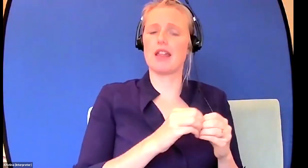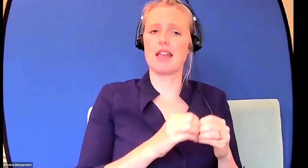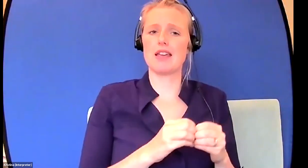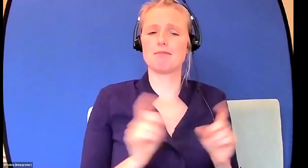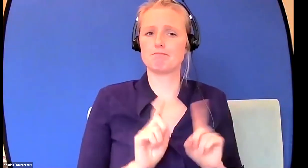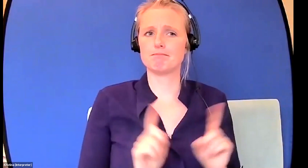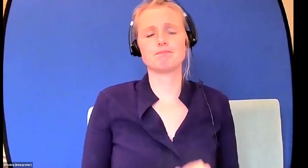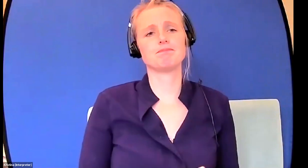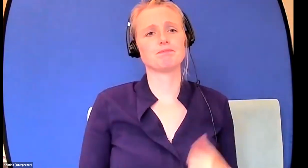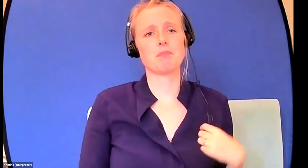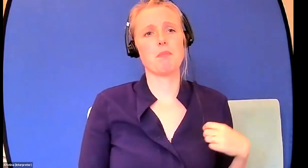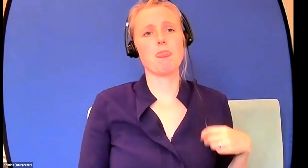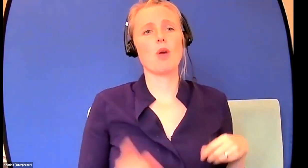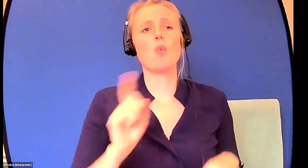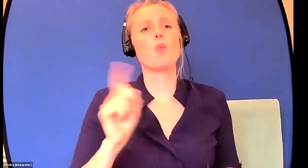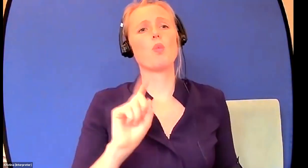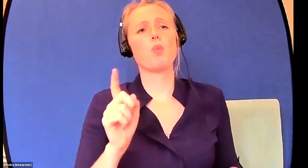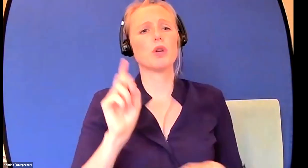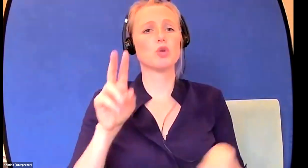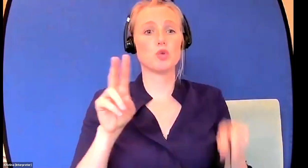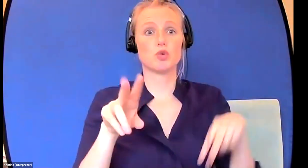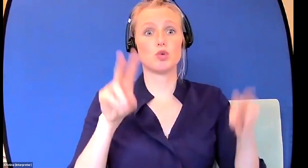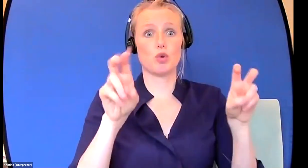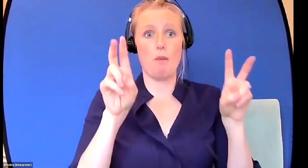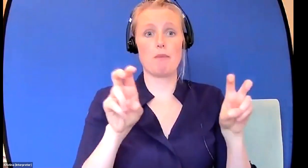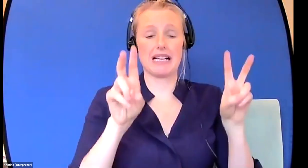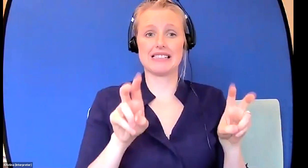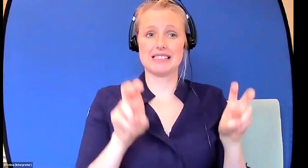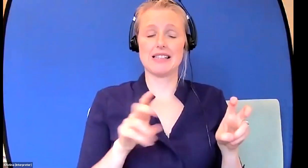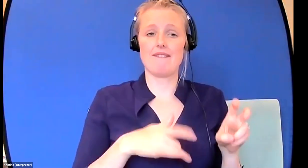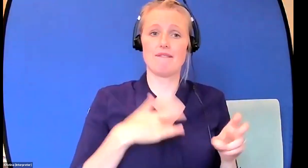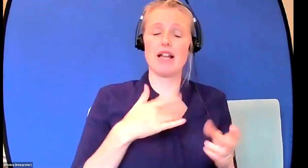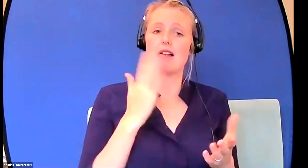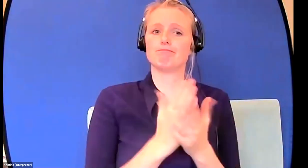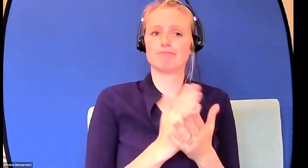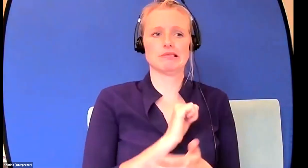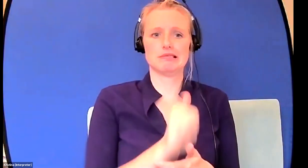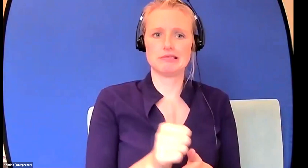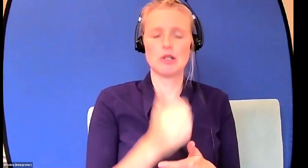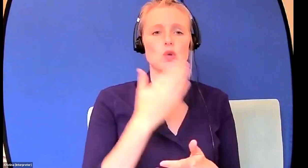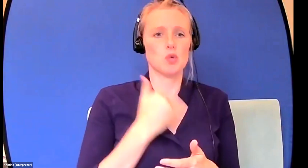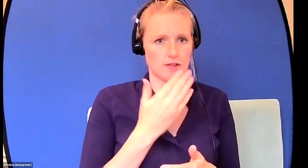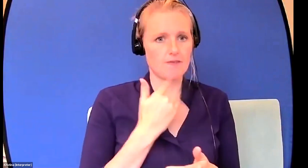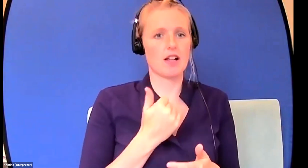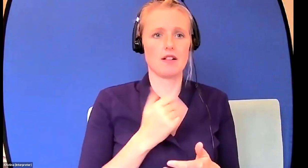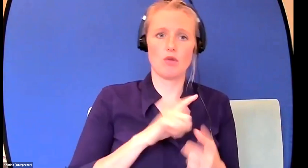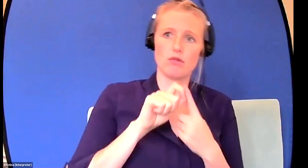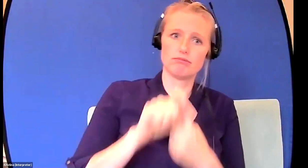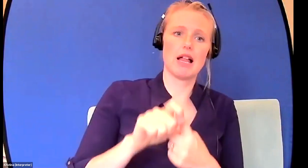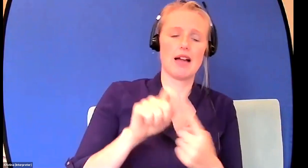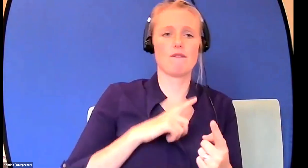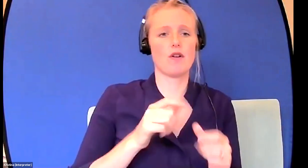start researching. So what topics would be on the demand in the post-pandemic